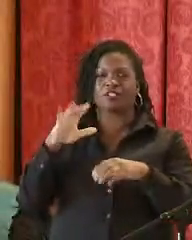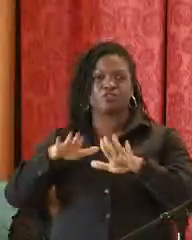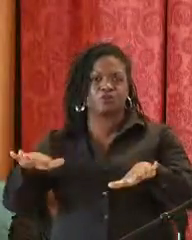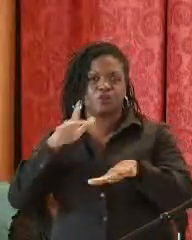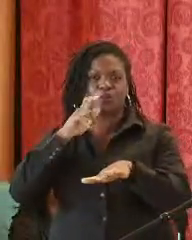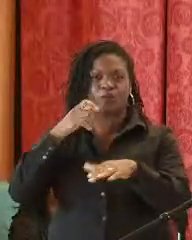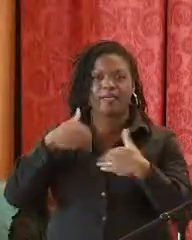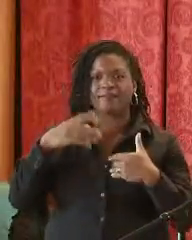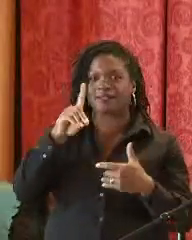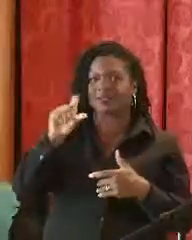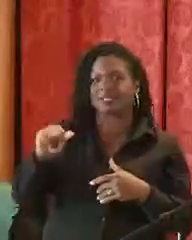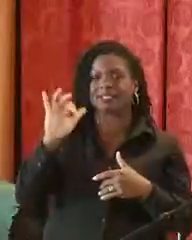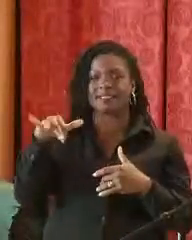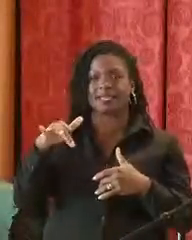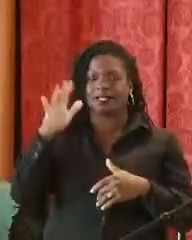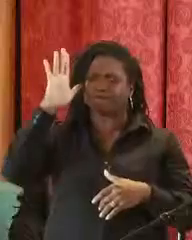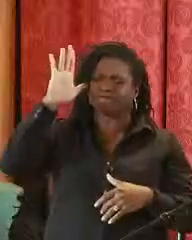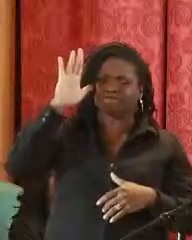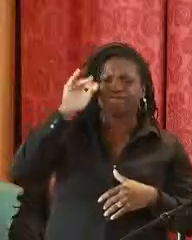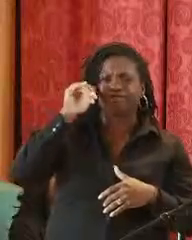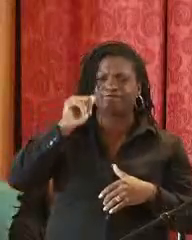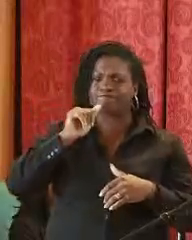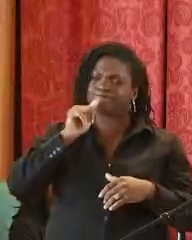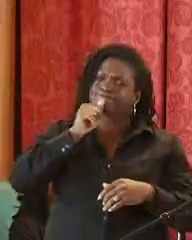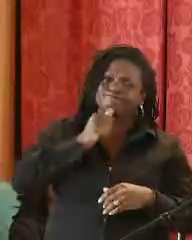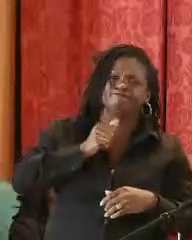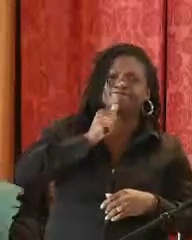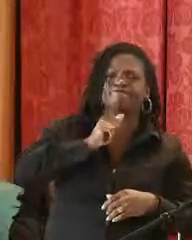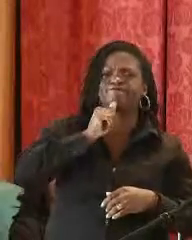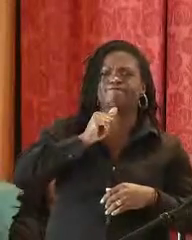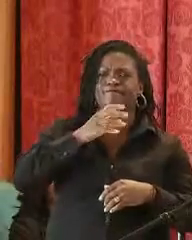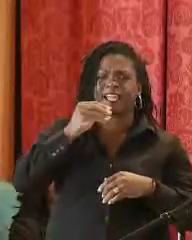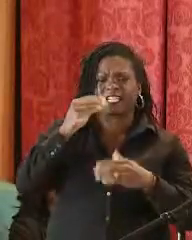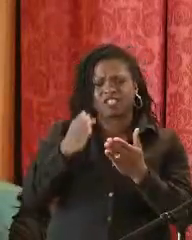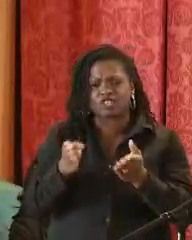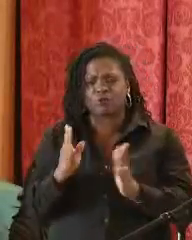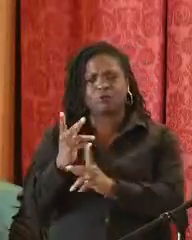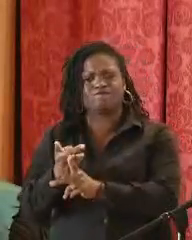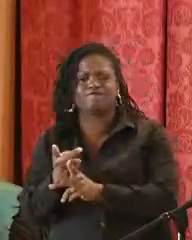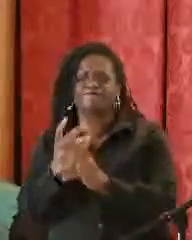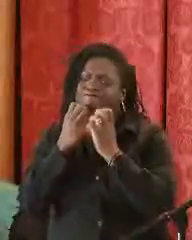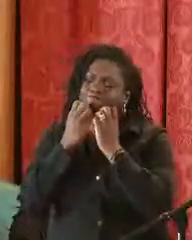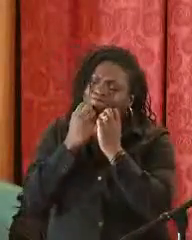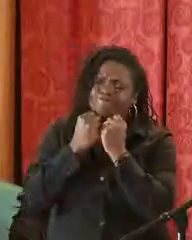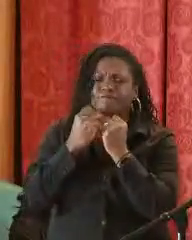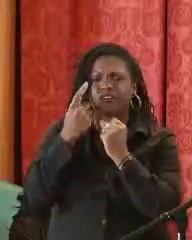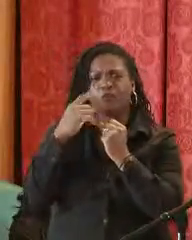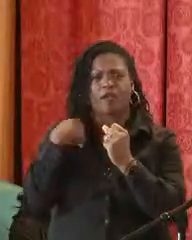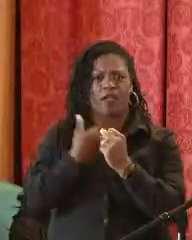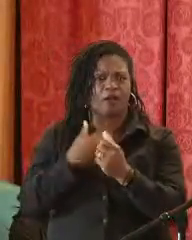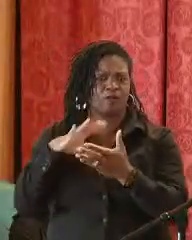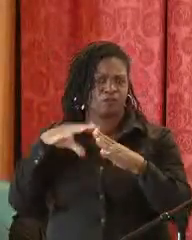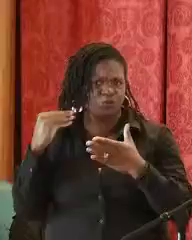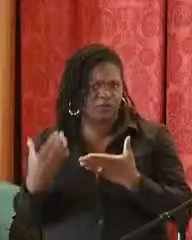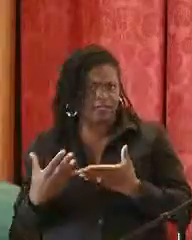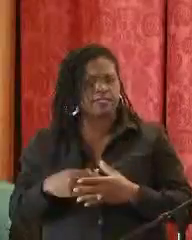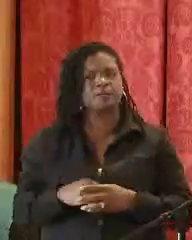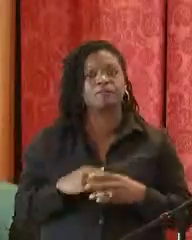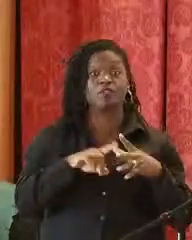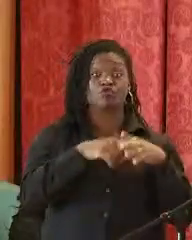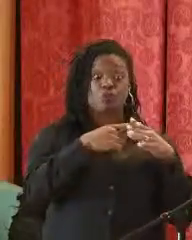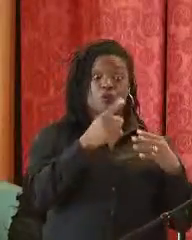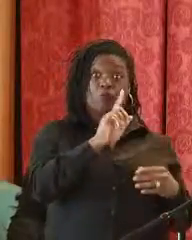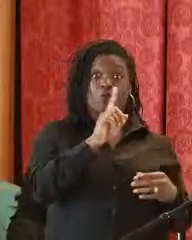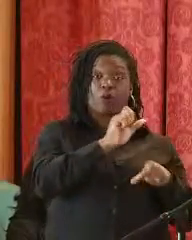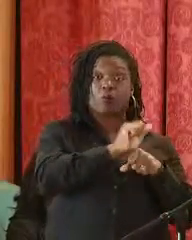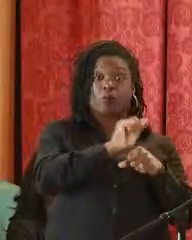persistence, innovation, and general caring. Charlie began his career as a special education teacher in Lafourche